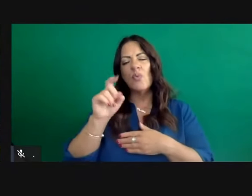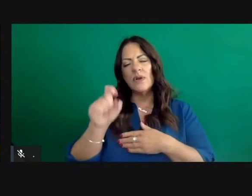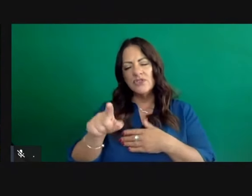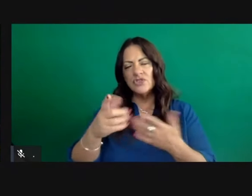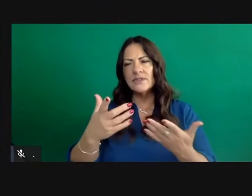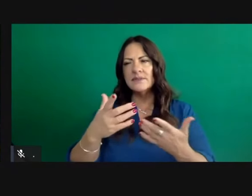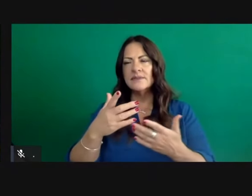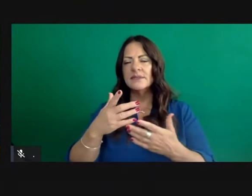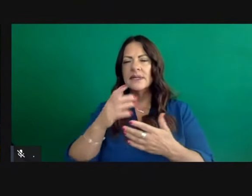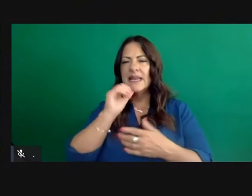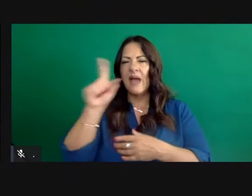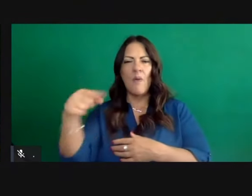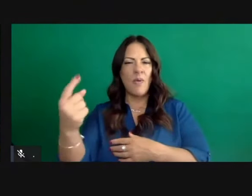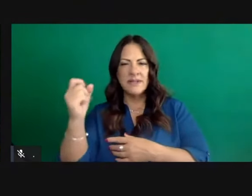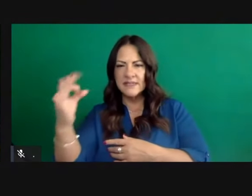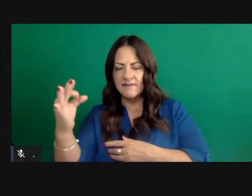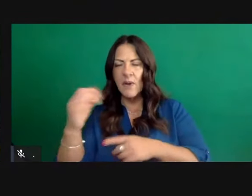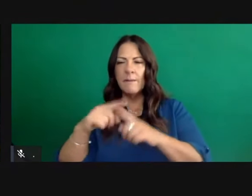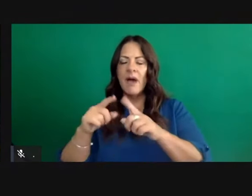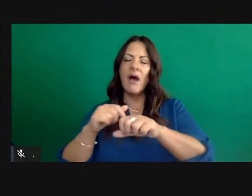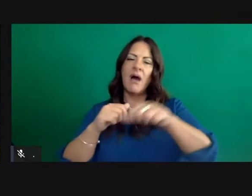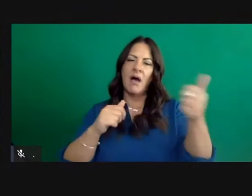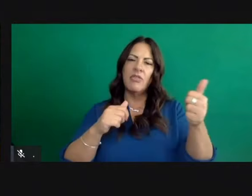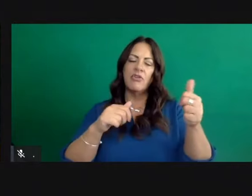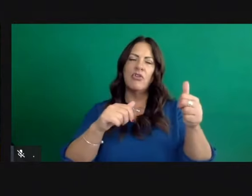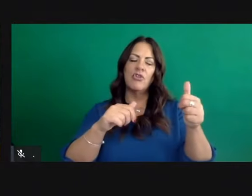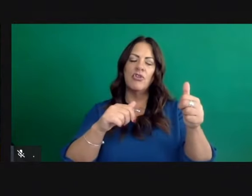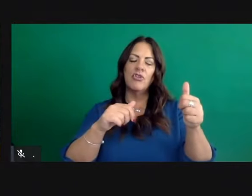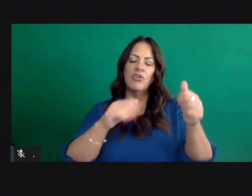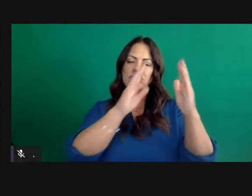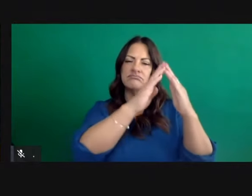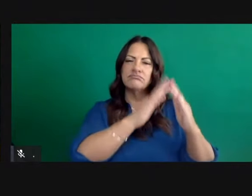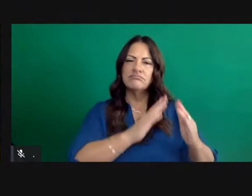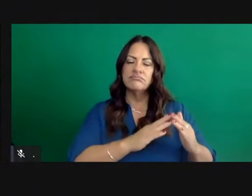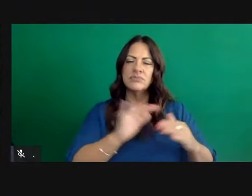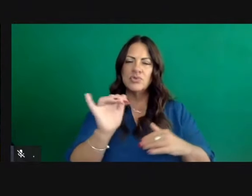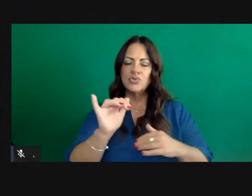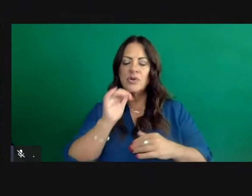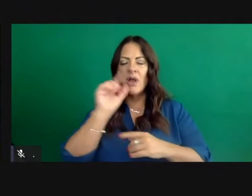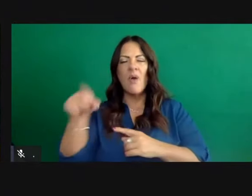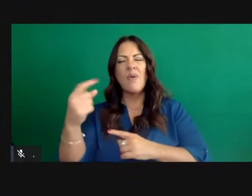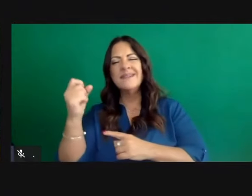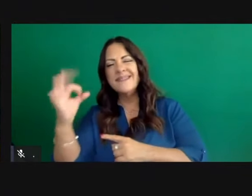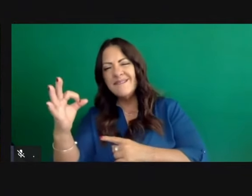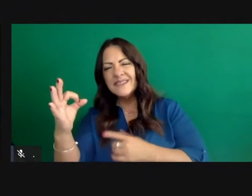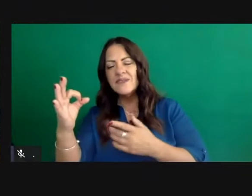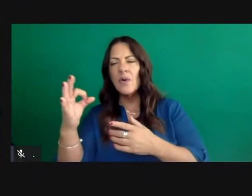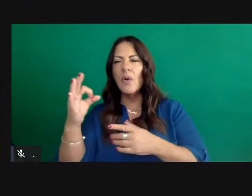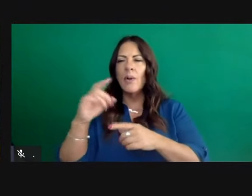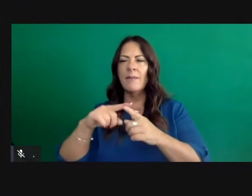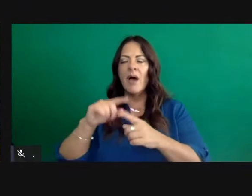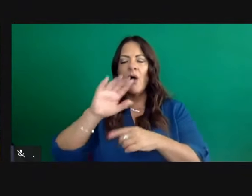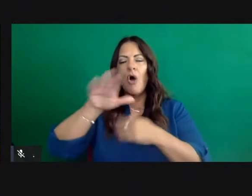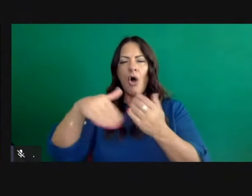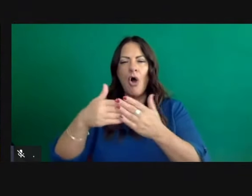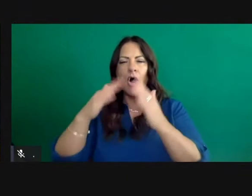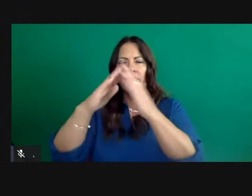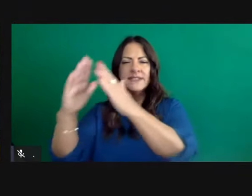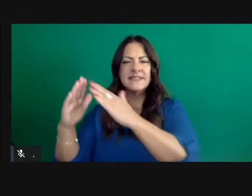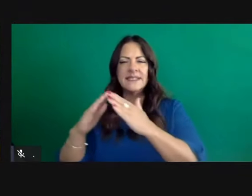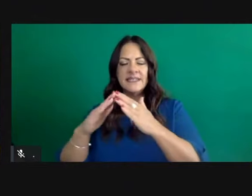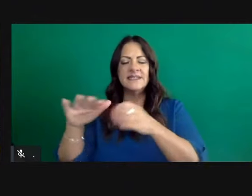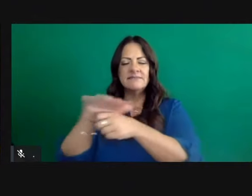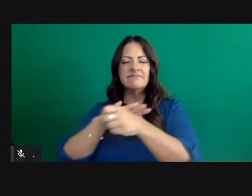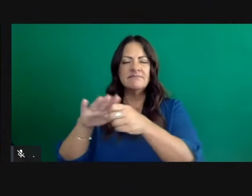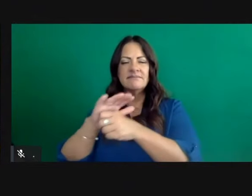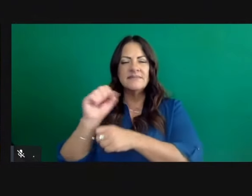have considered that, and I'll just commend that it's, I believe, not just San Francisco, but the Bay Area, and we've seen throughout